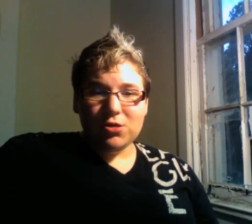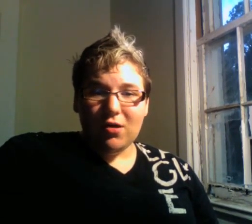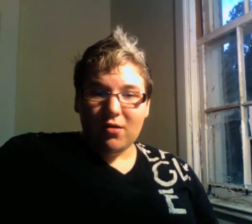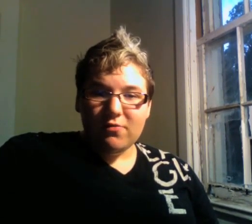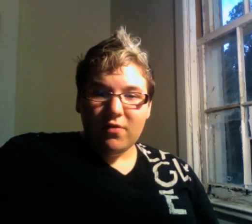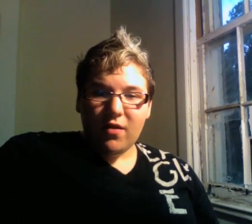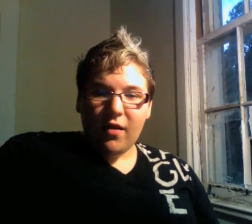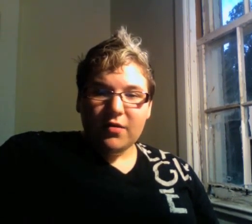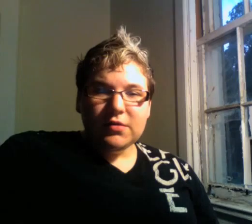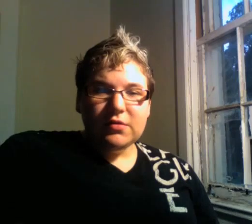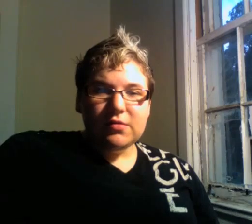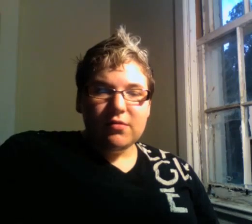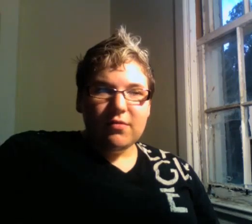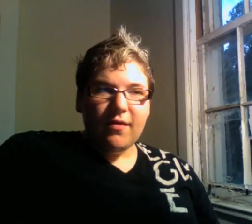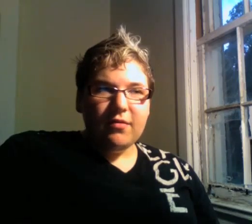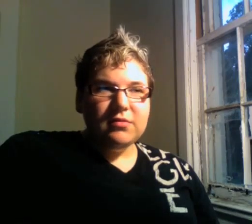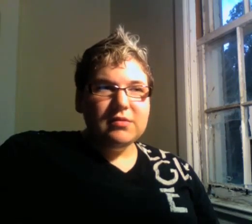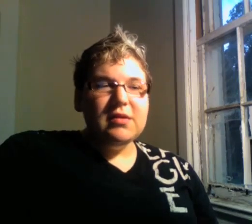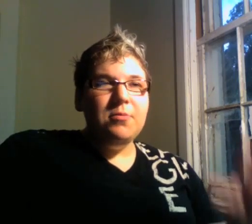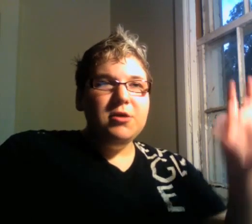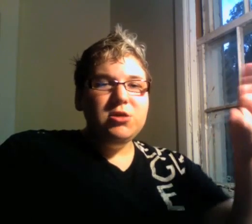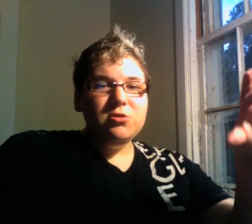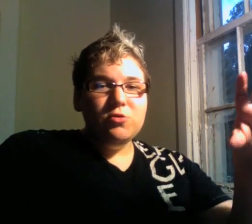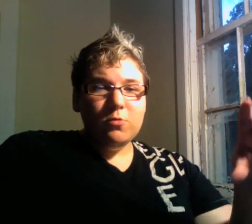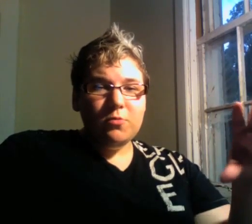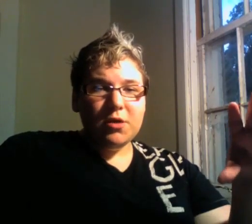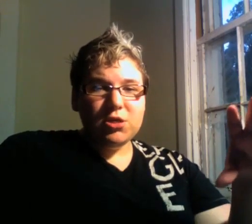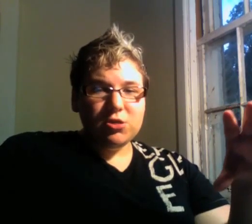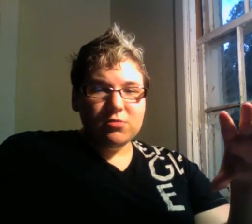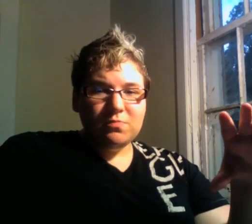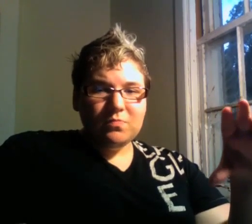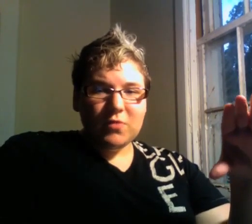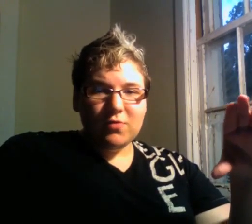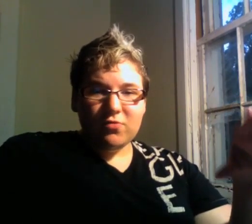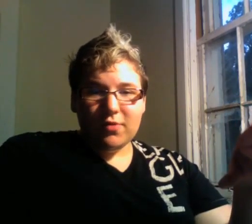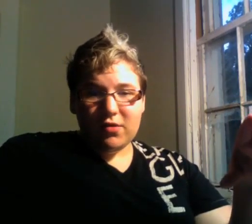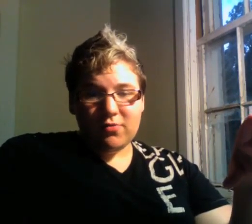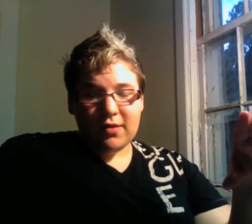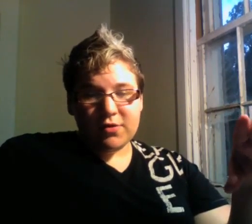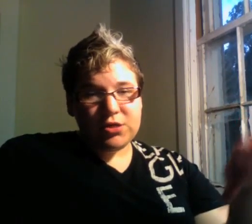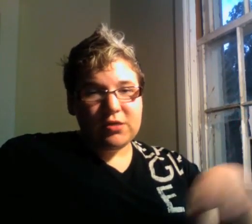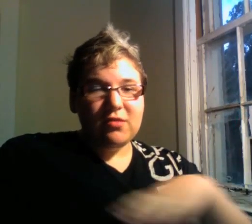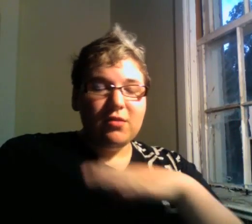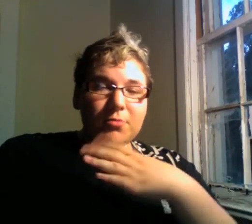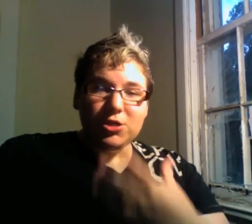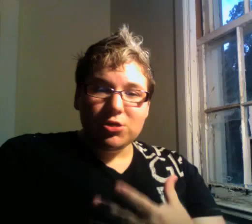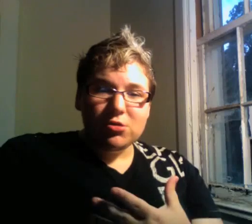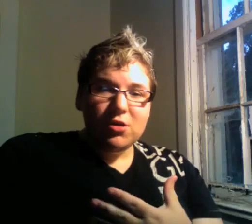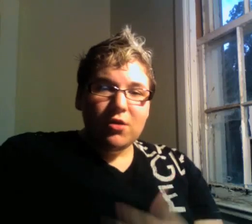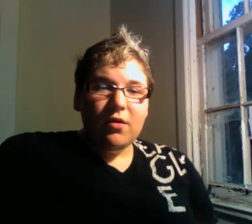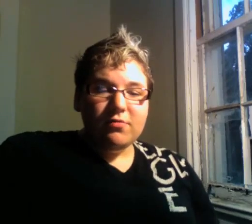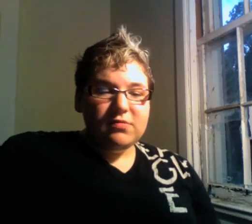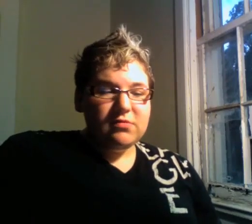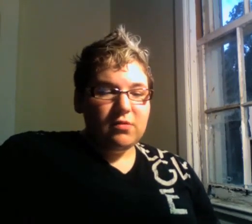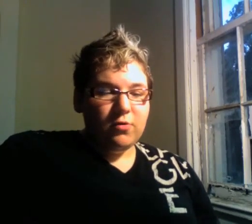of like a picture a normal picture with 20-20 vision and then a picture of someone